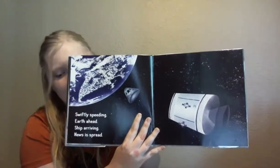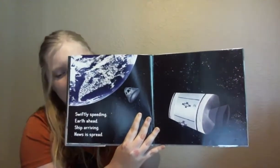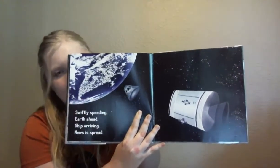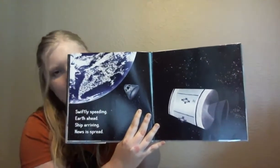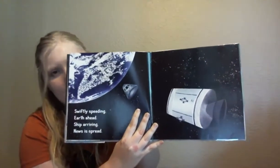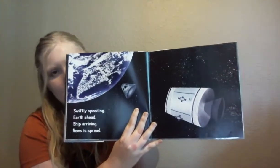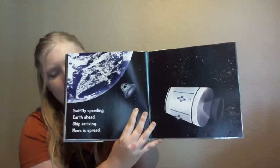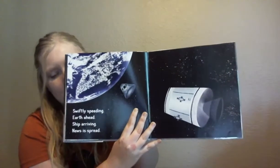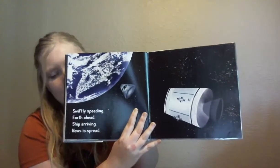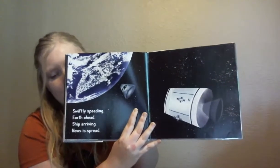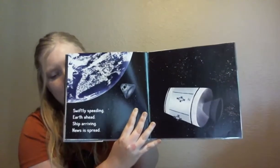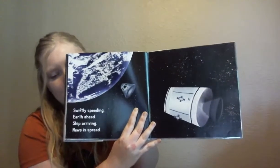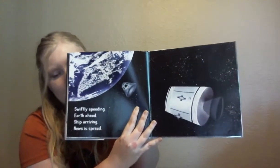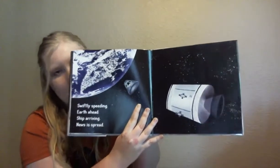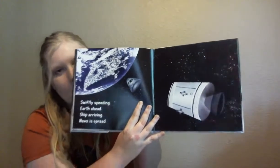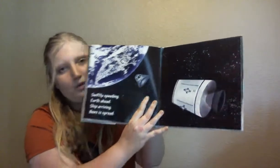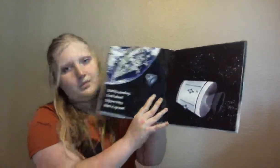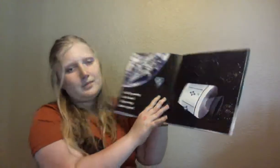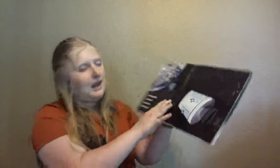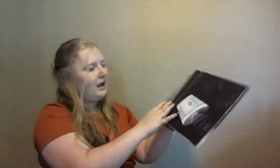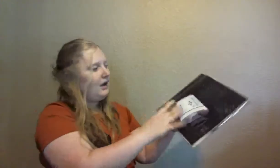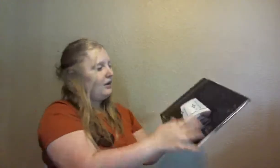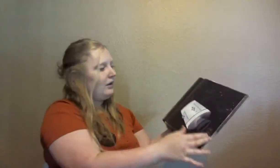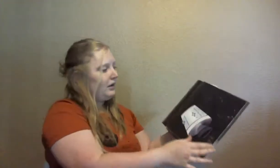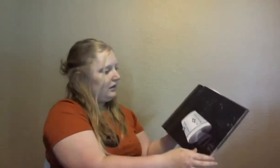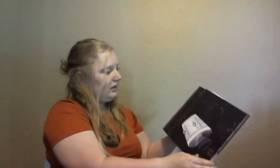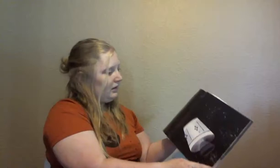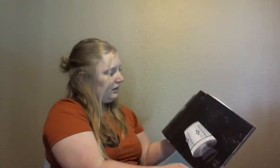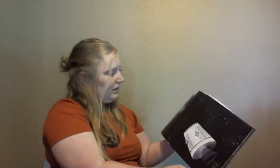Exciting. They're home now.